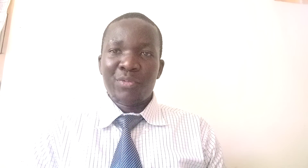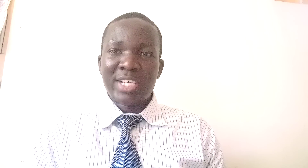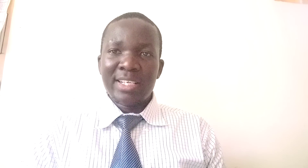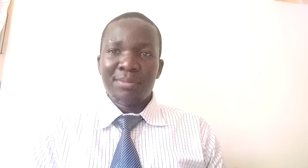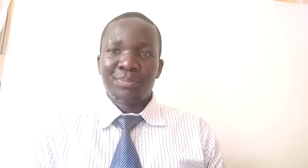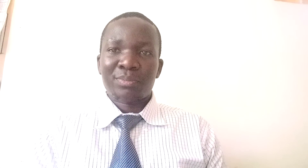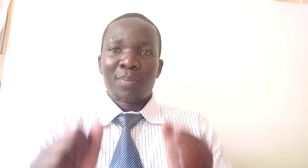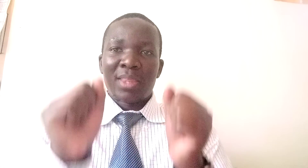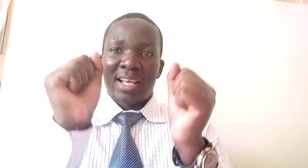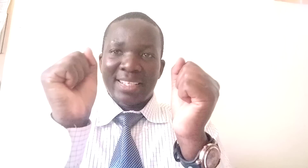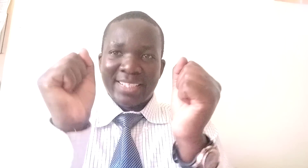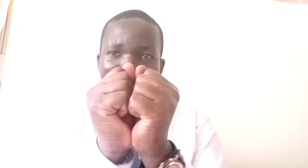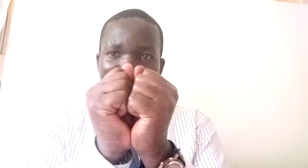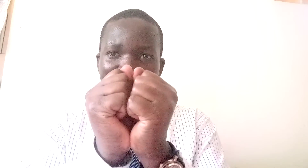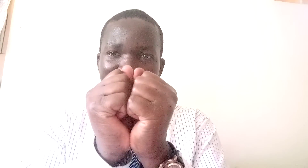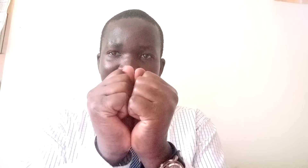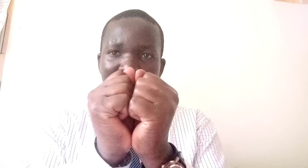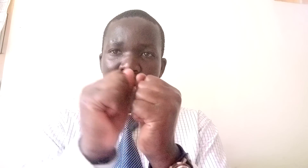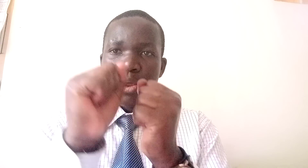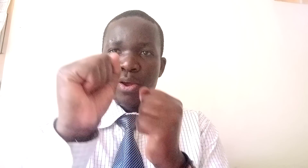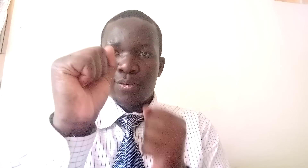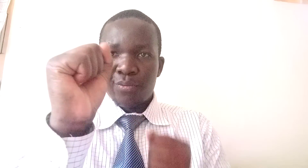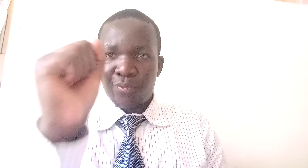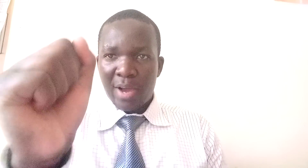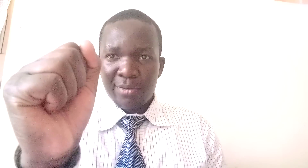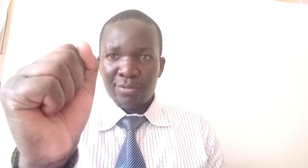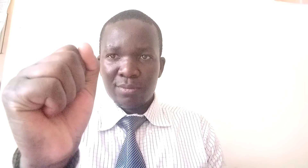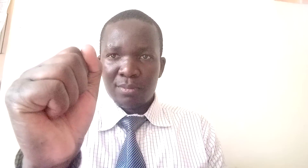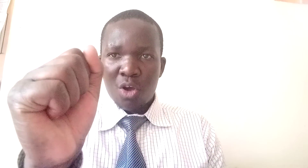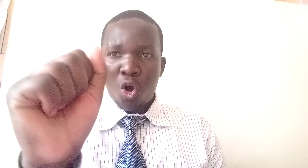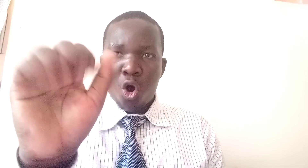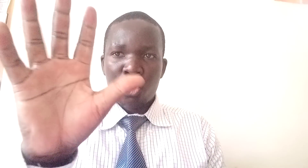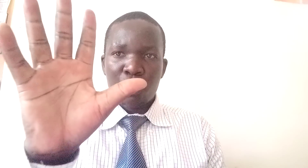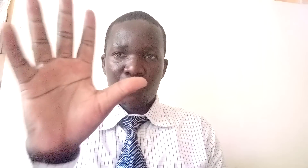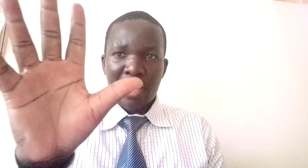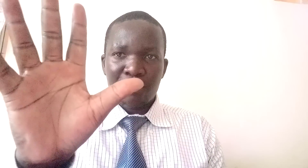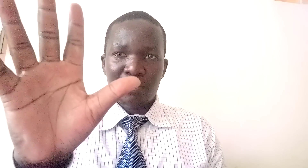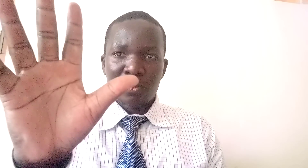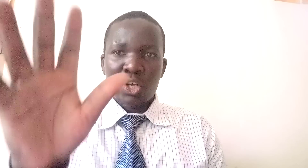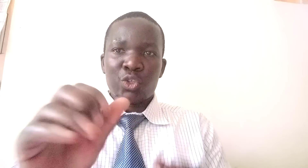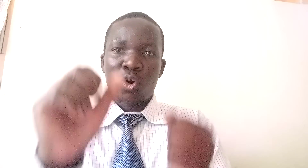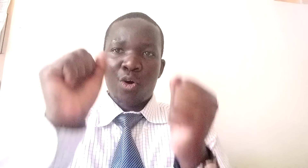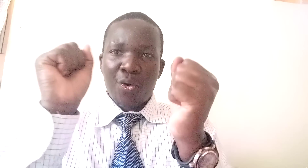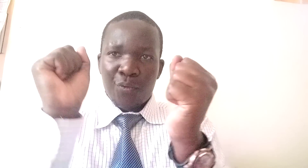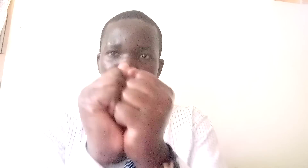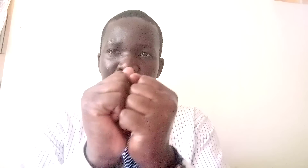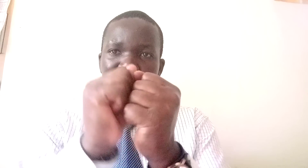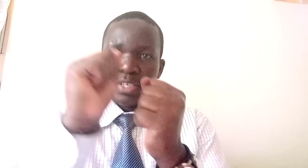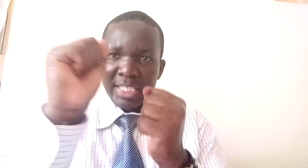15, 10, 5. Or 5. So